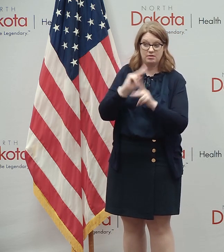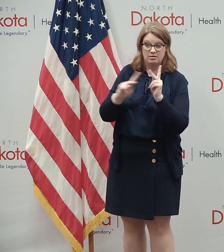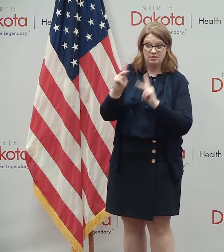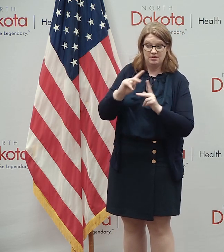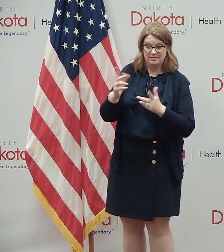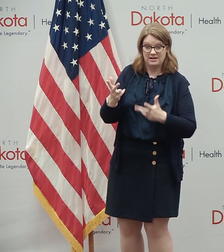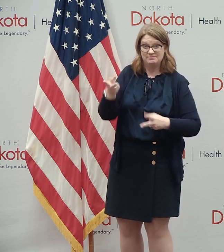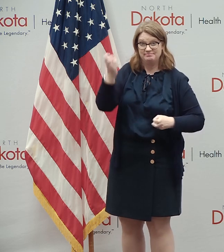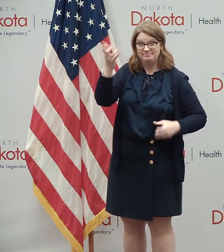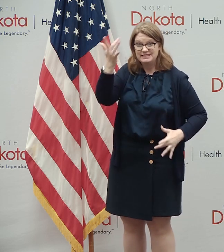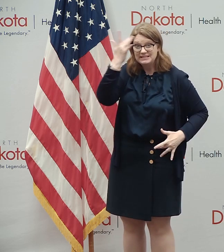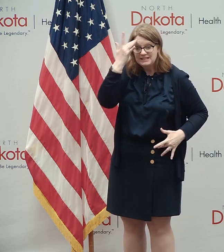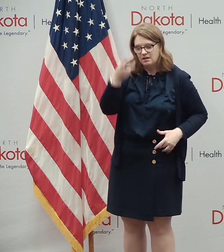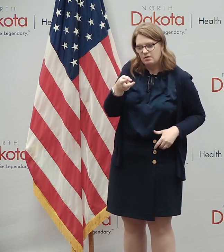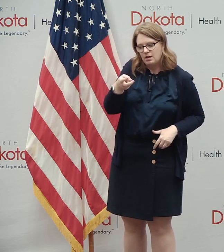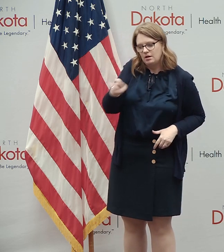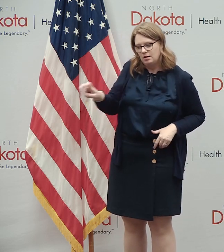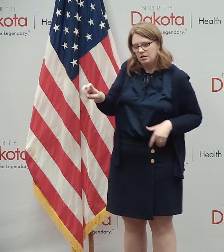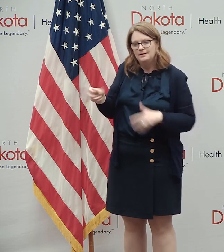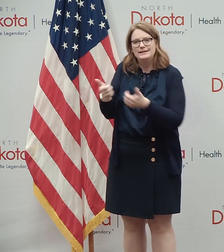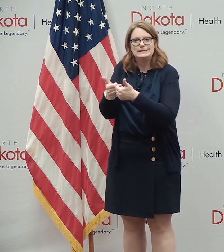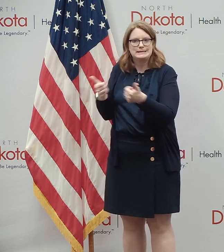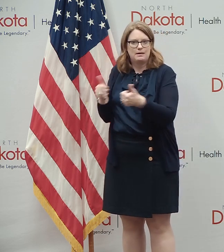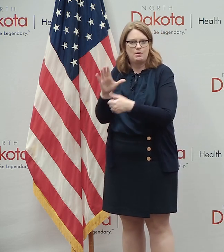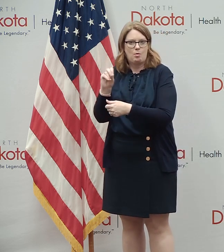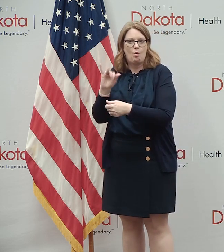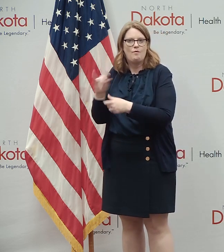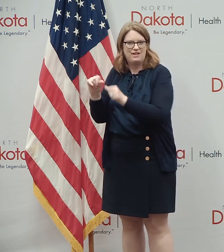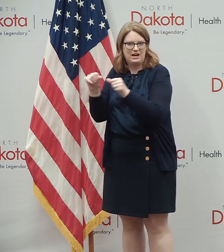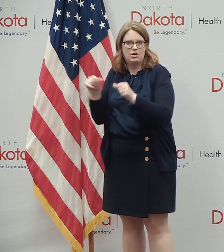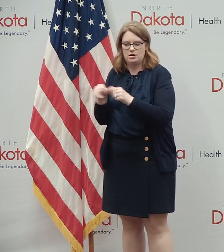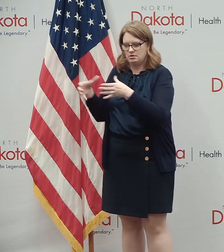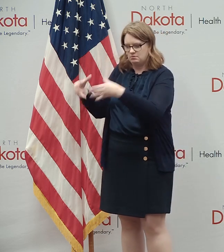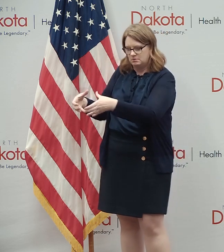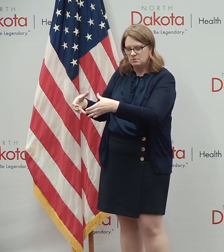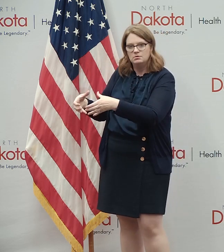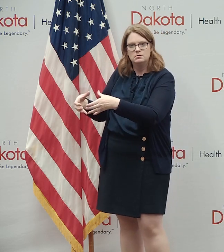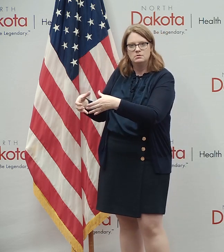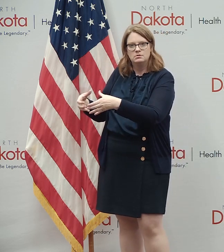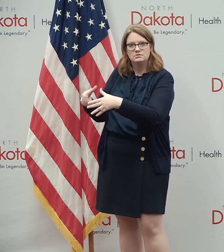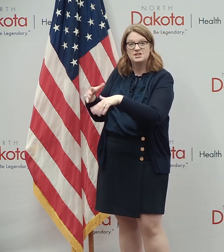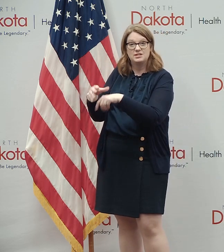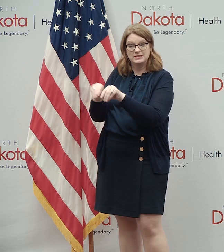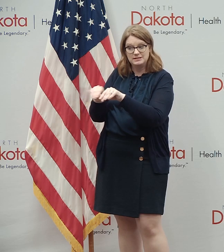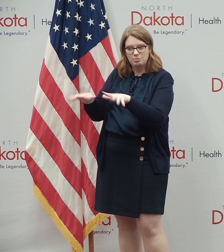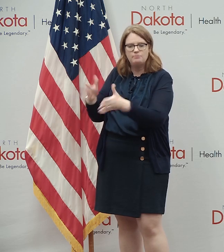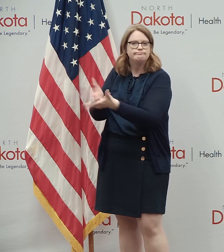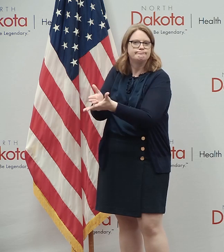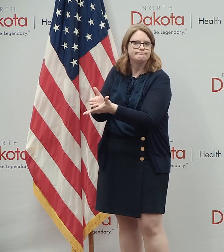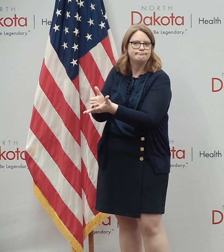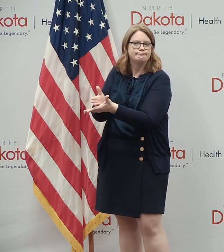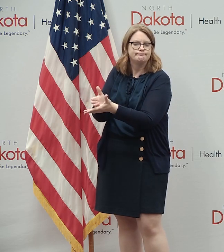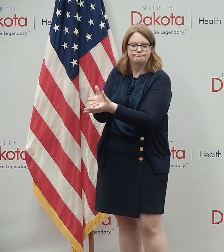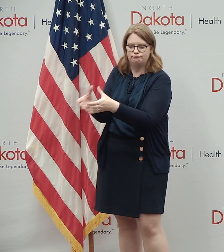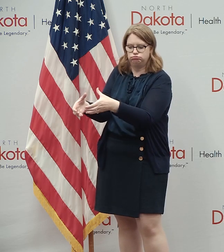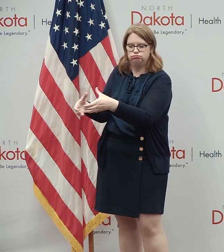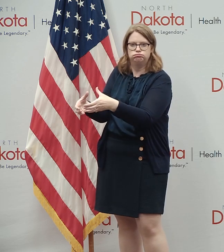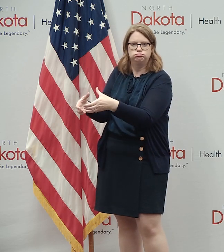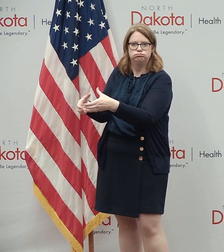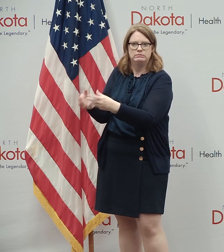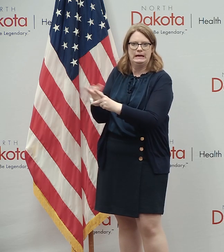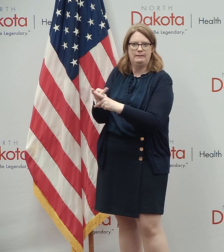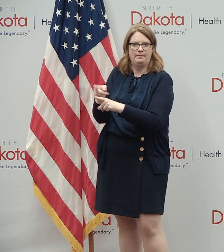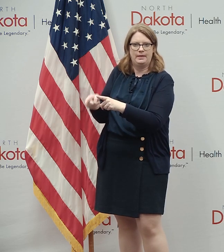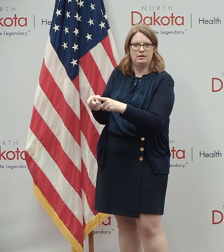COVID care area. That helped them contain the spread and protect their residents. We want to thank Valley for